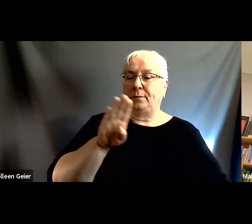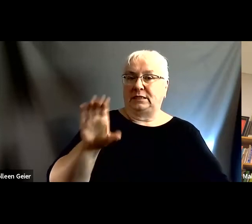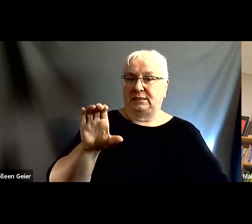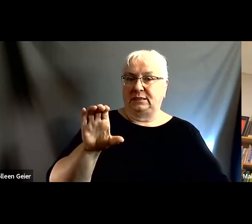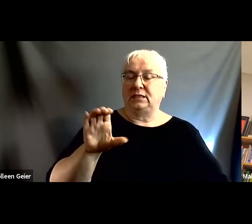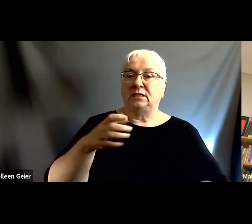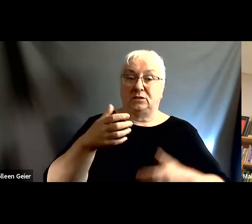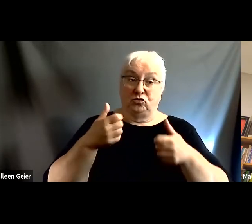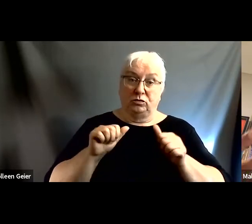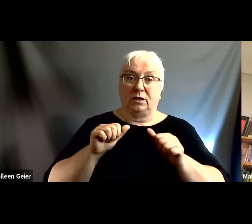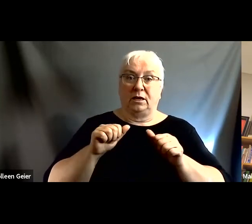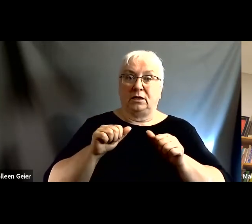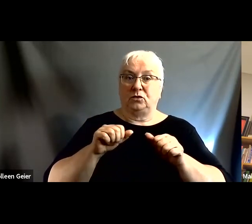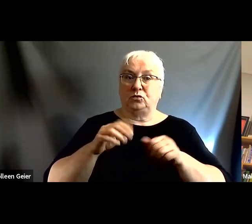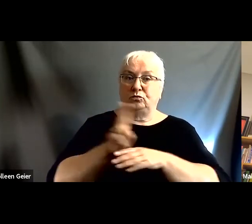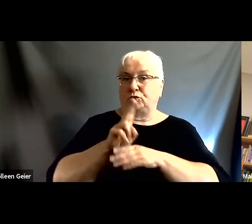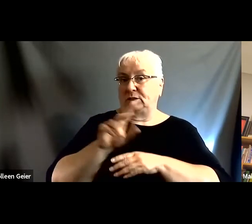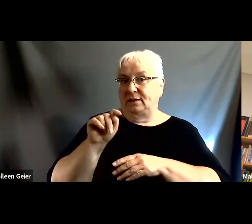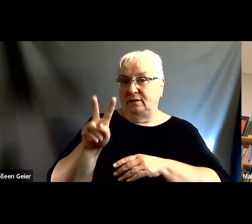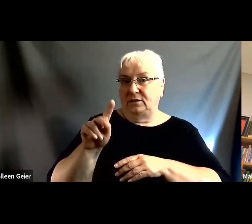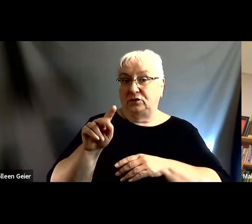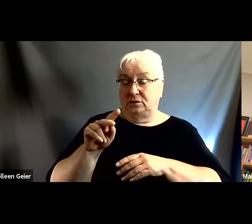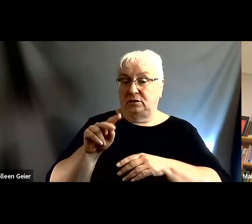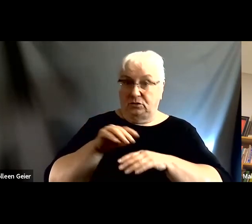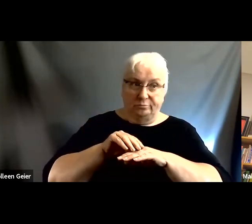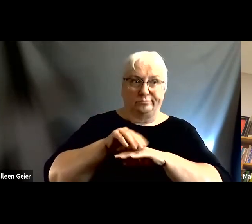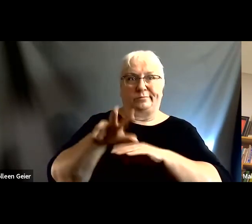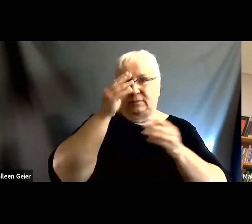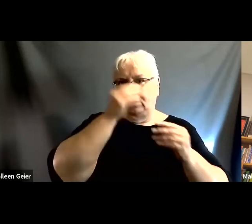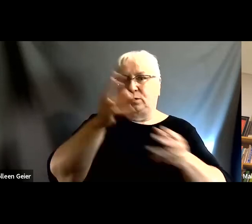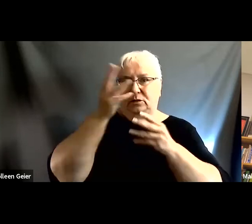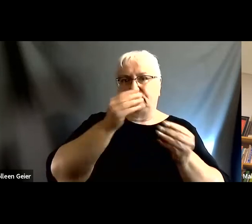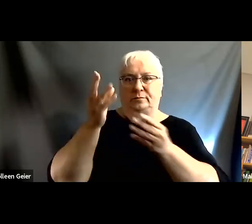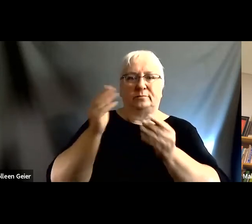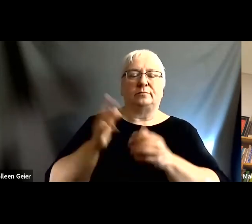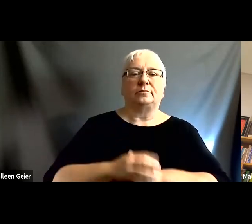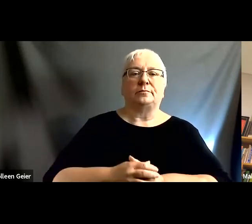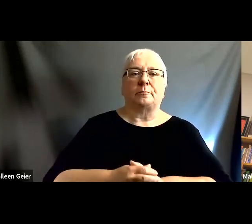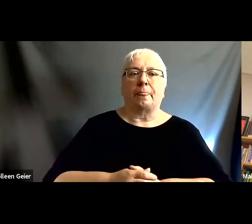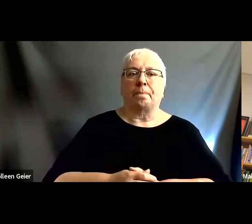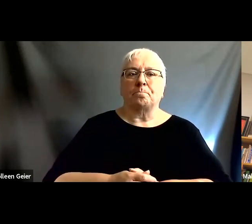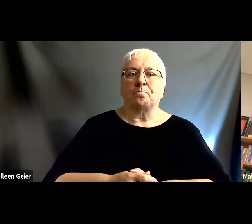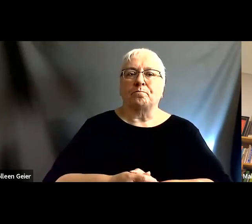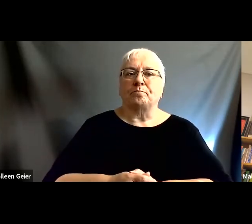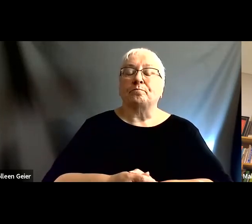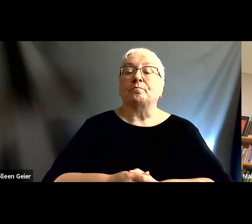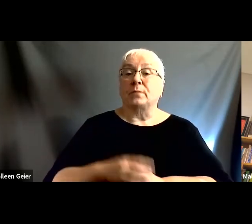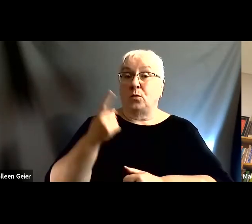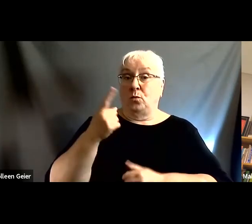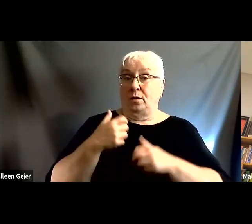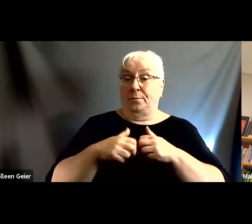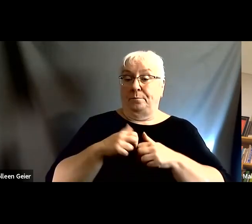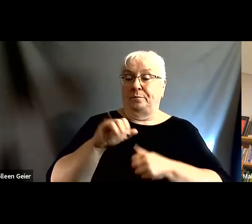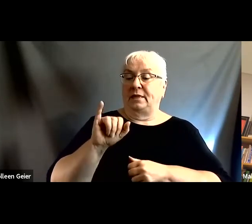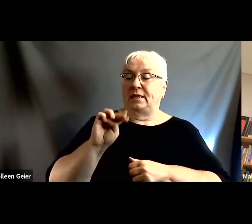have, one of the things that has happened now because of this pandemic is that Imperial College, they have, I